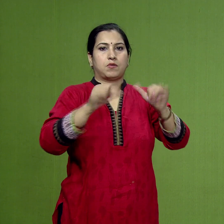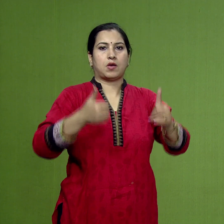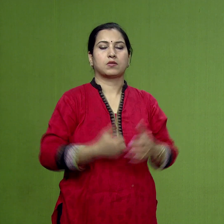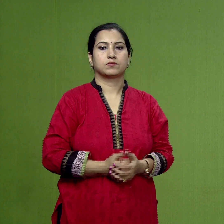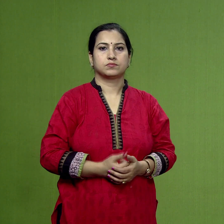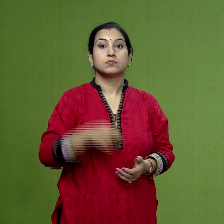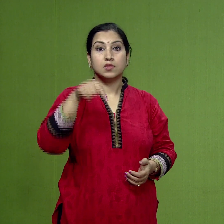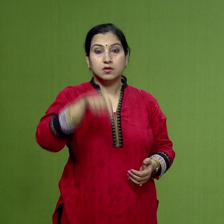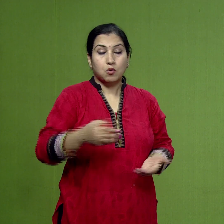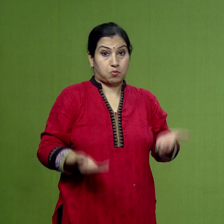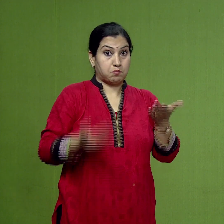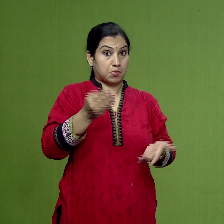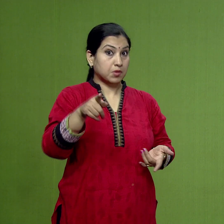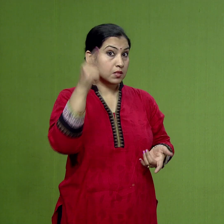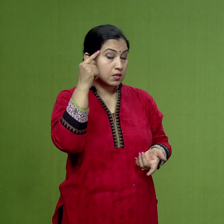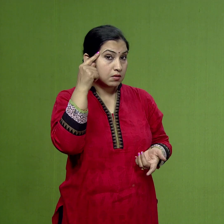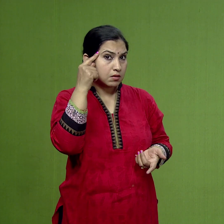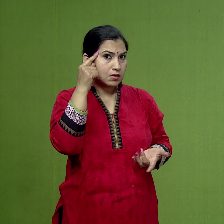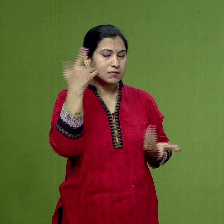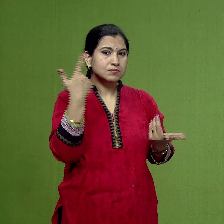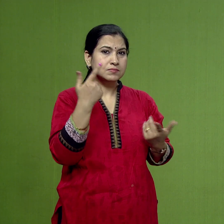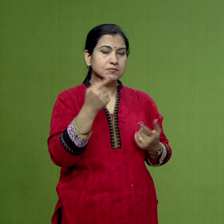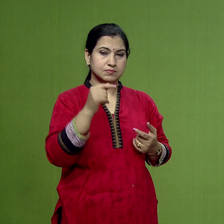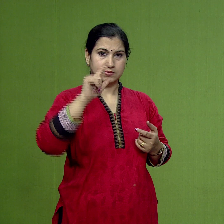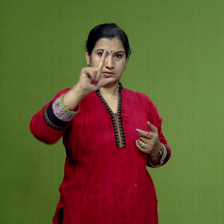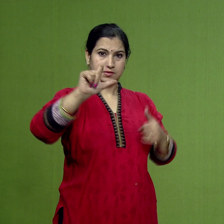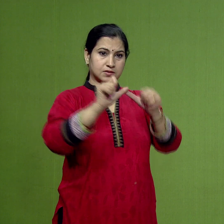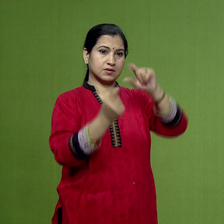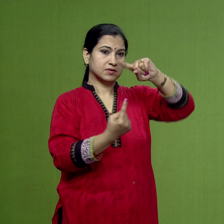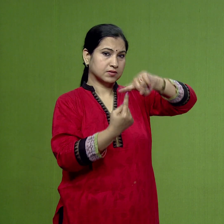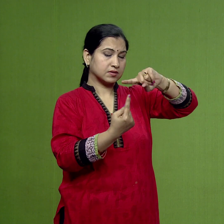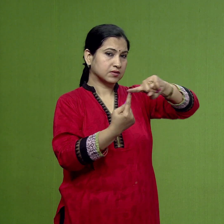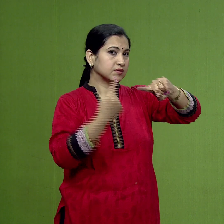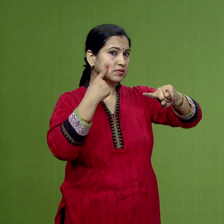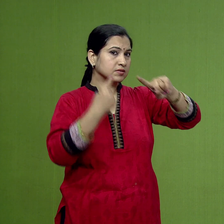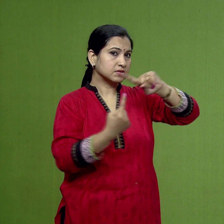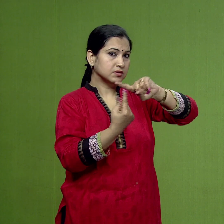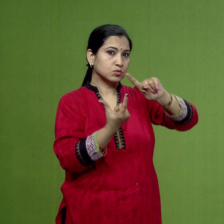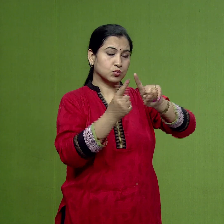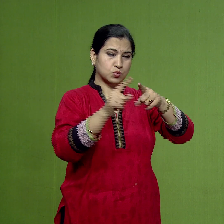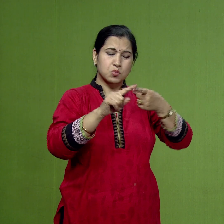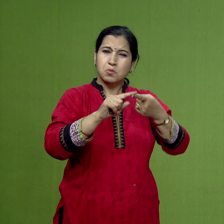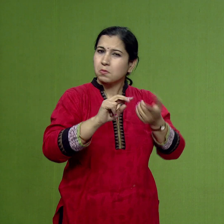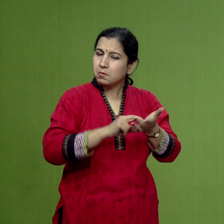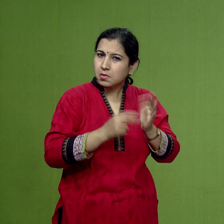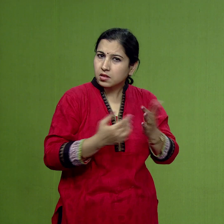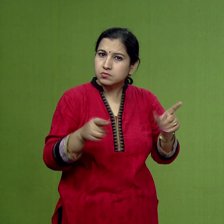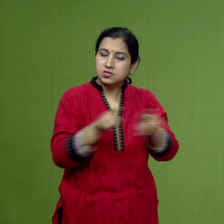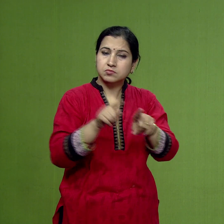Now you must be thinking, what is latitude and longitude? In general,